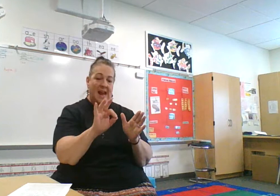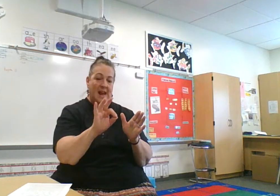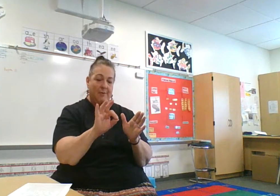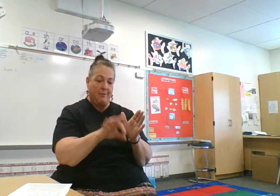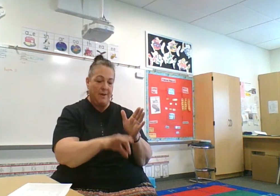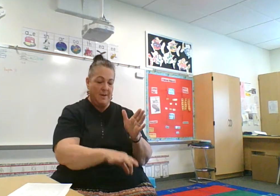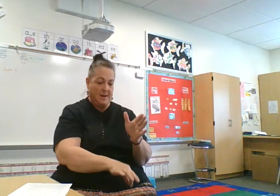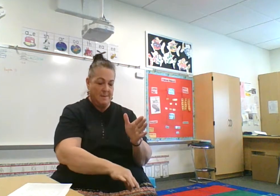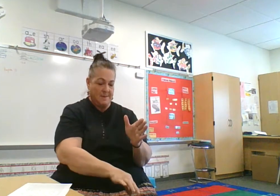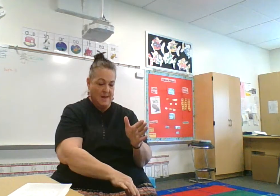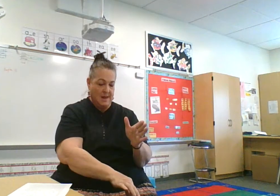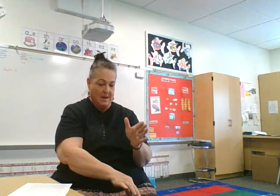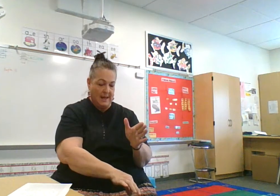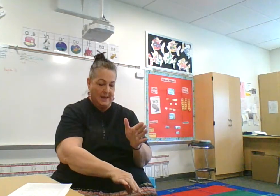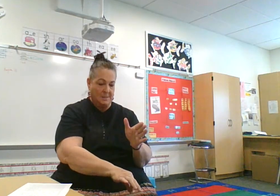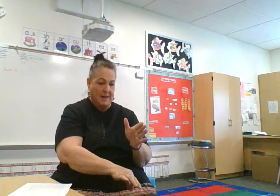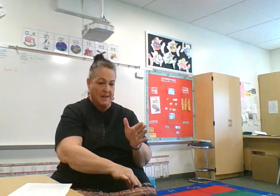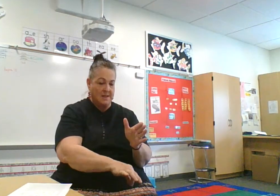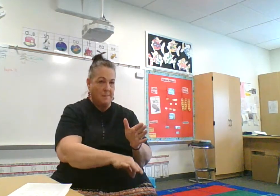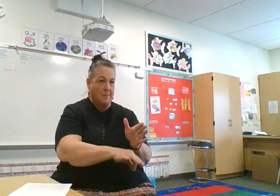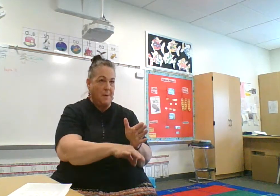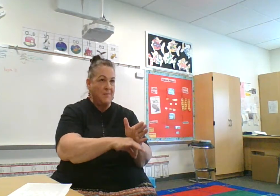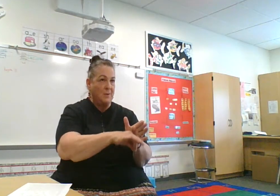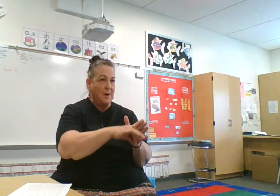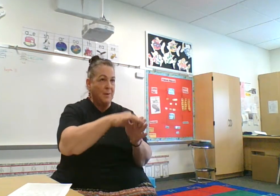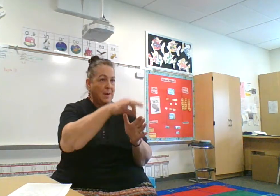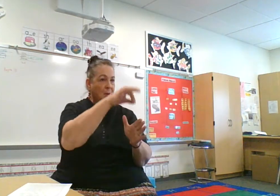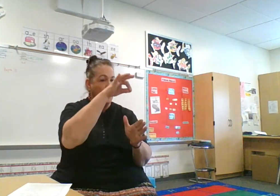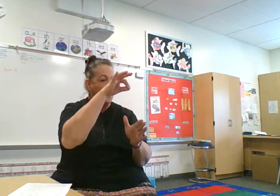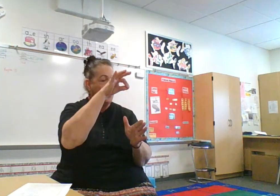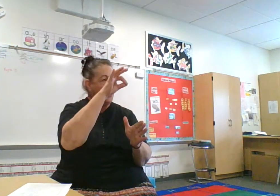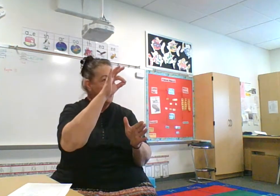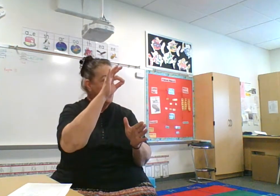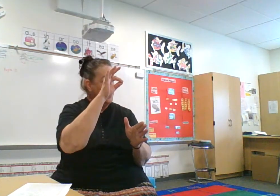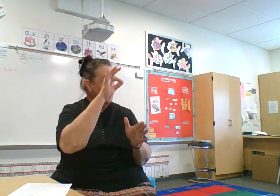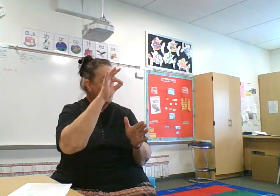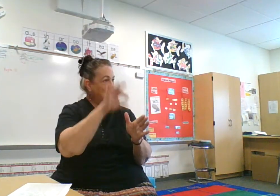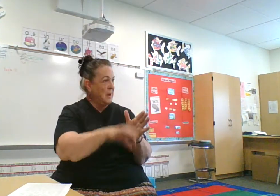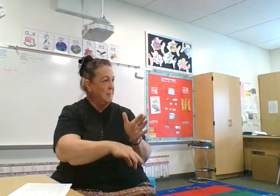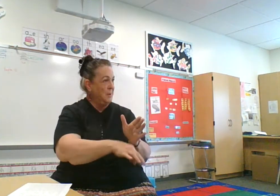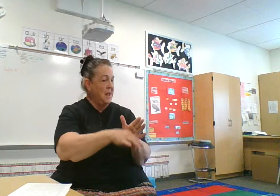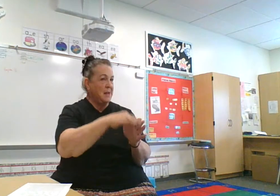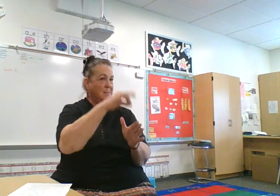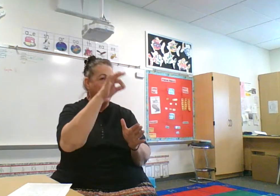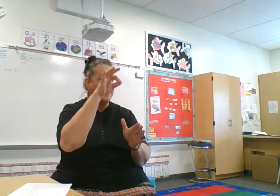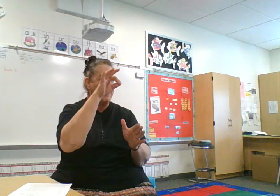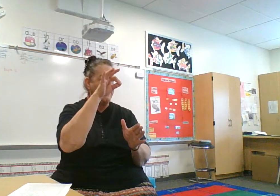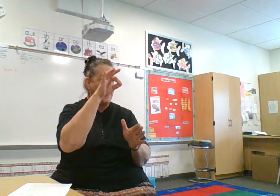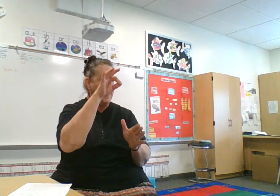F comes down like it's picking something up off the ground and going, ooh, look what I pulled out of the box. I